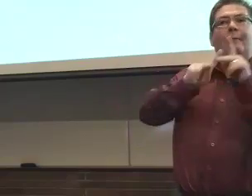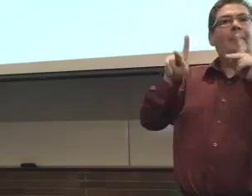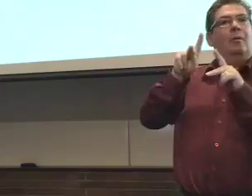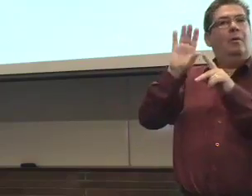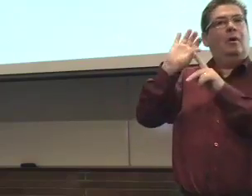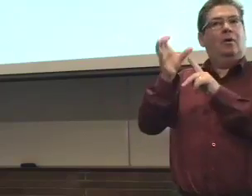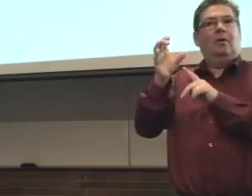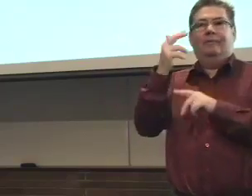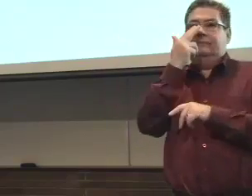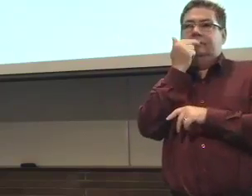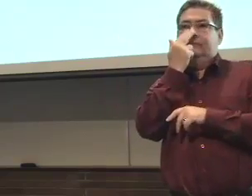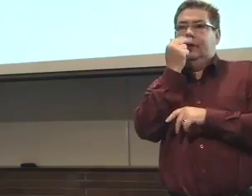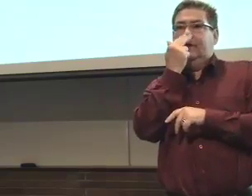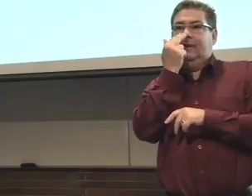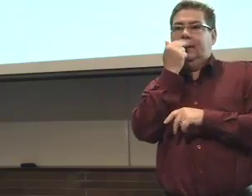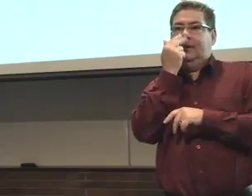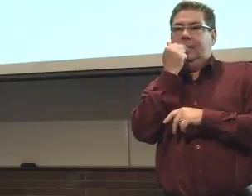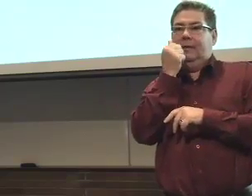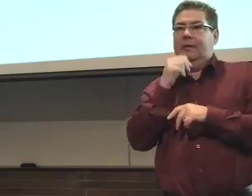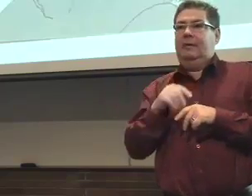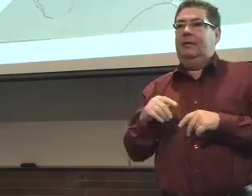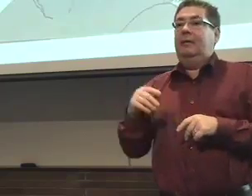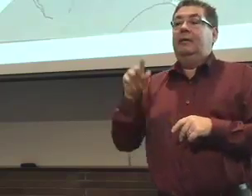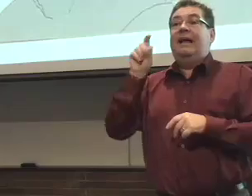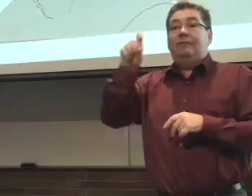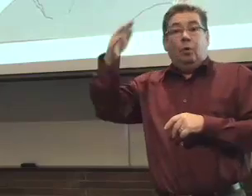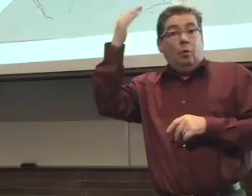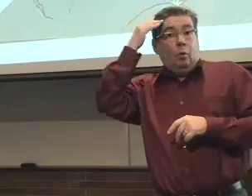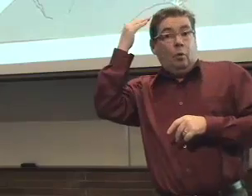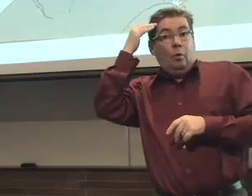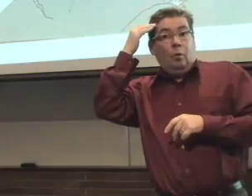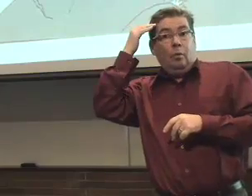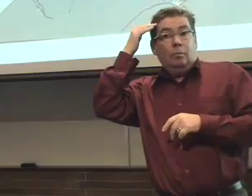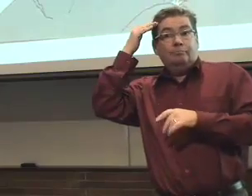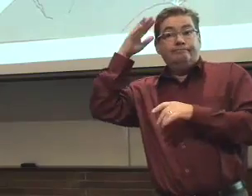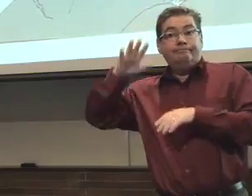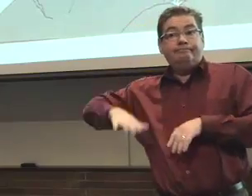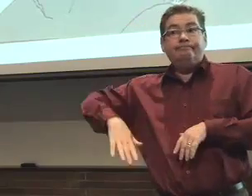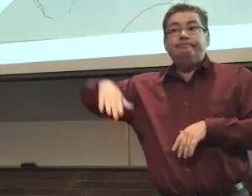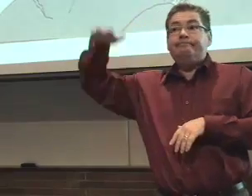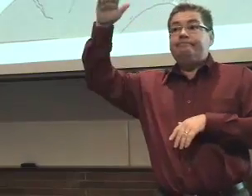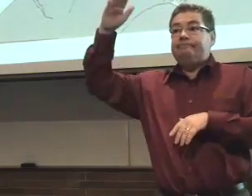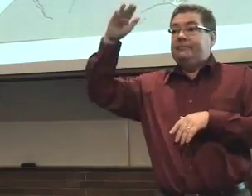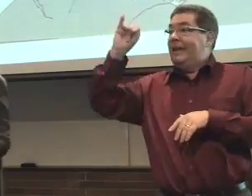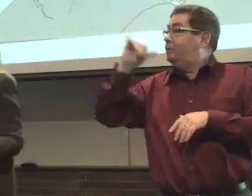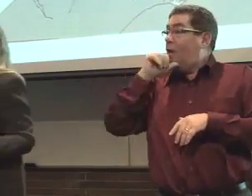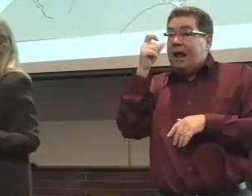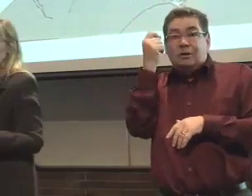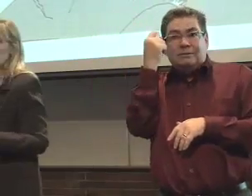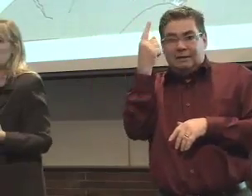is. Again, with the background knowledge, if you don't understand this is not